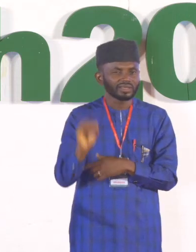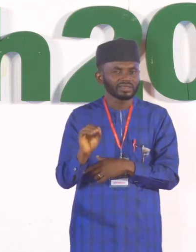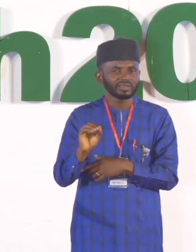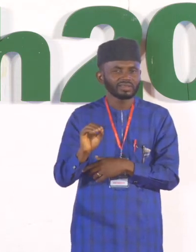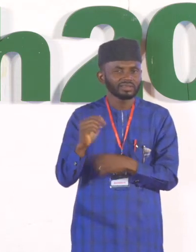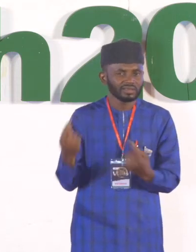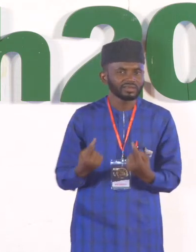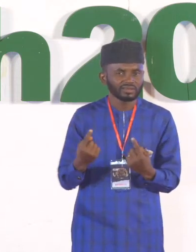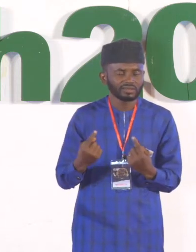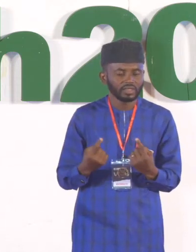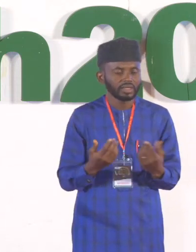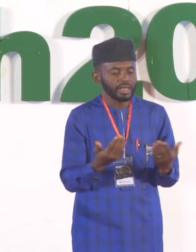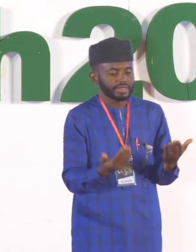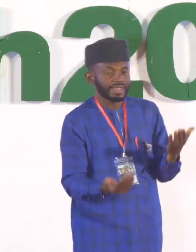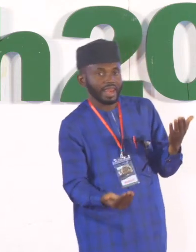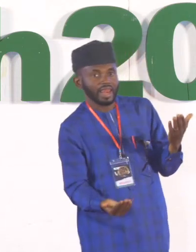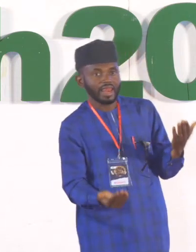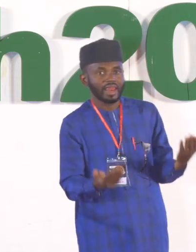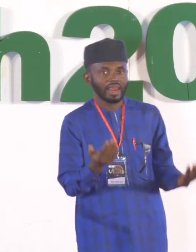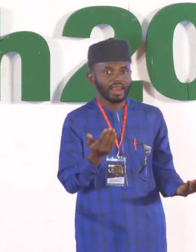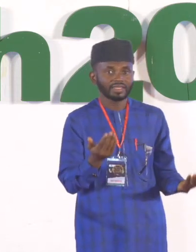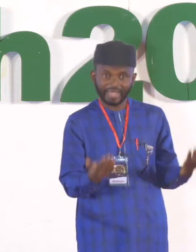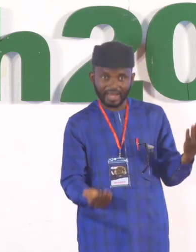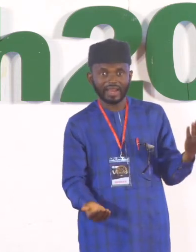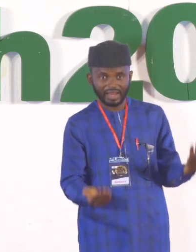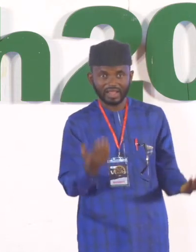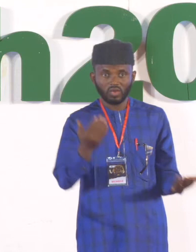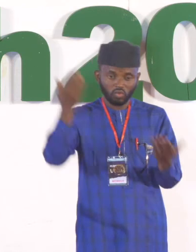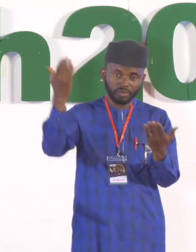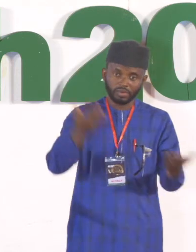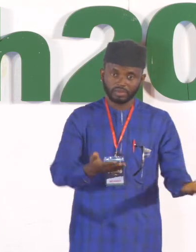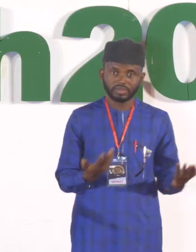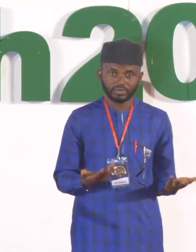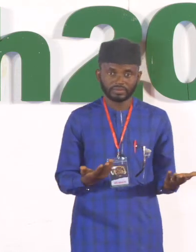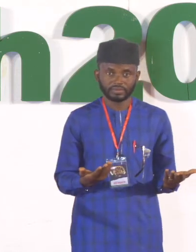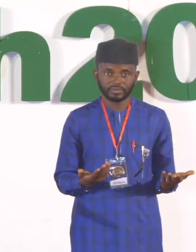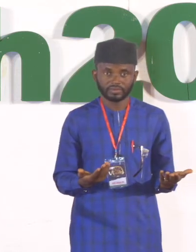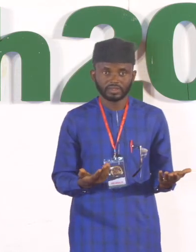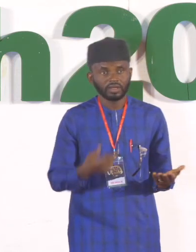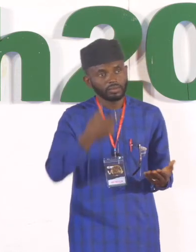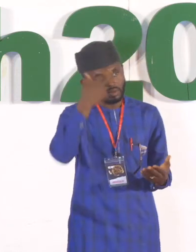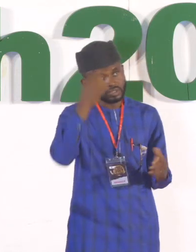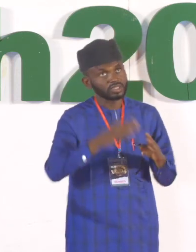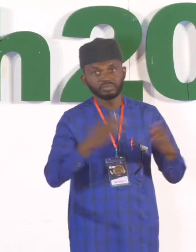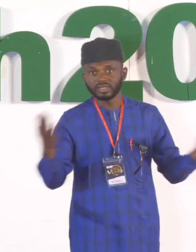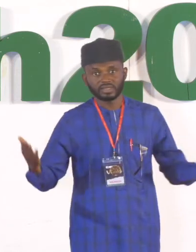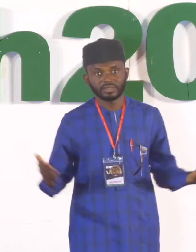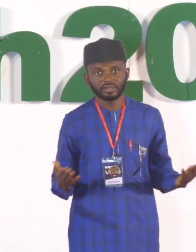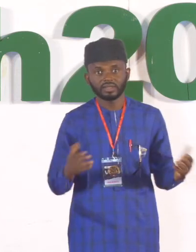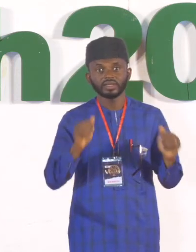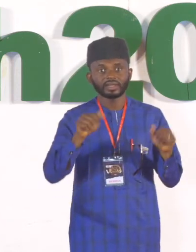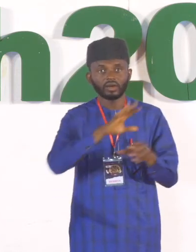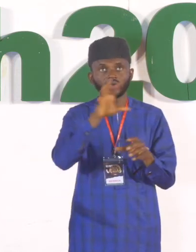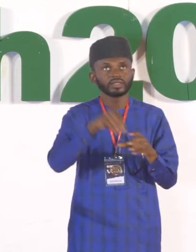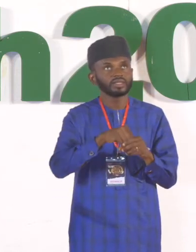the creations of Allah subhanahu wa ta'ala. It's the biggest. Because it can contain the seven heavens and the earth. If